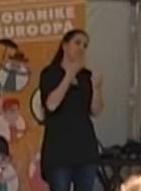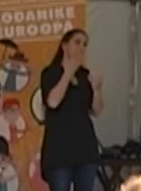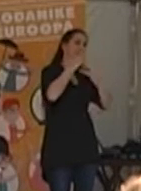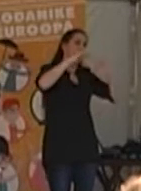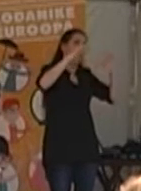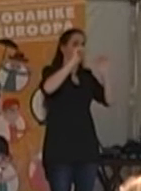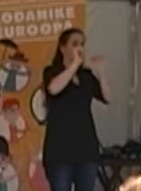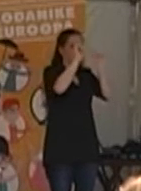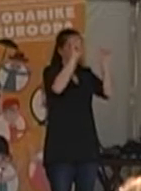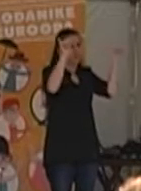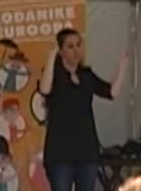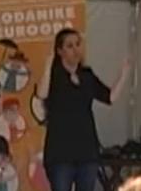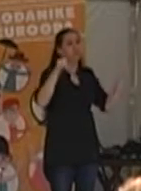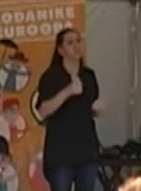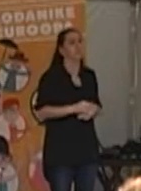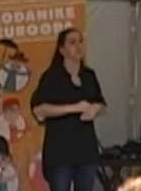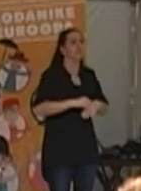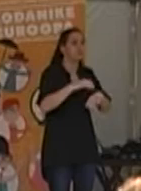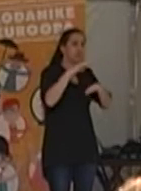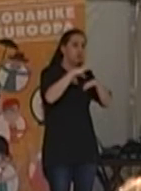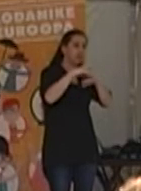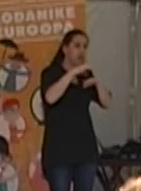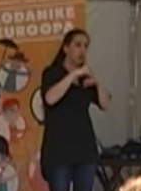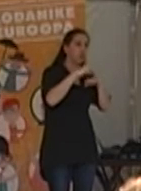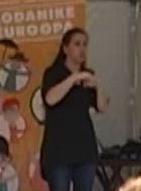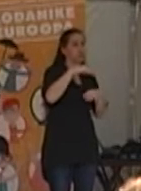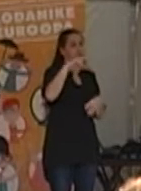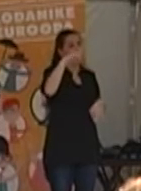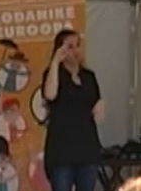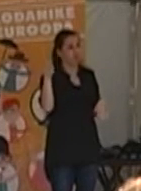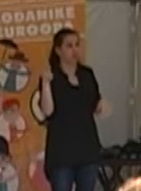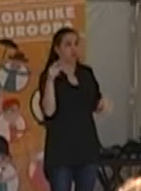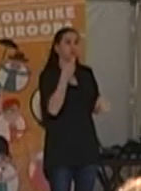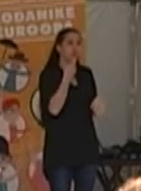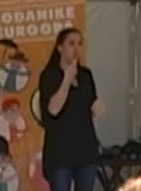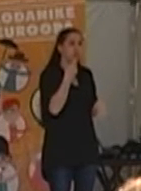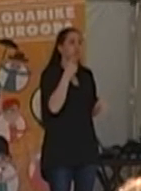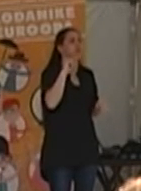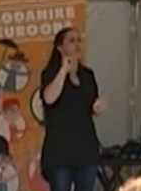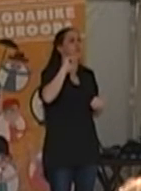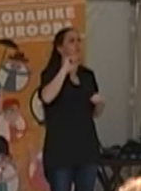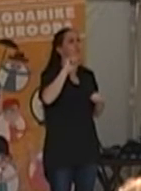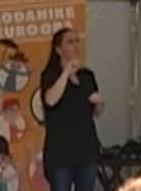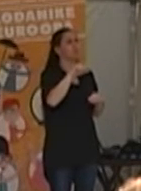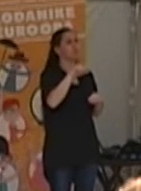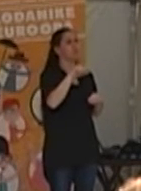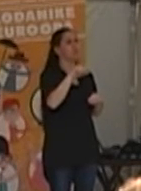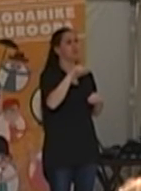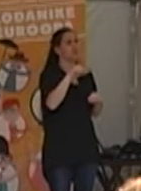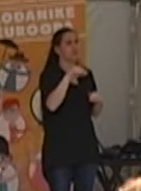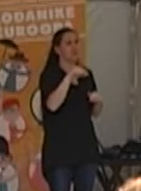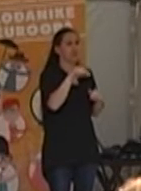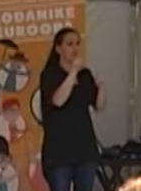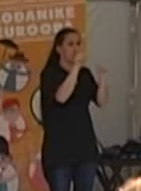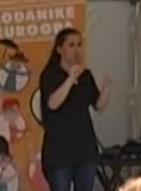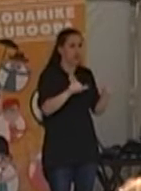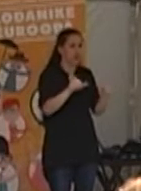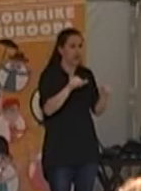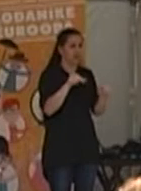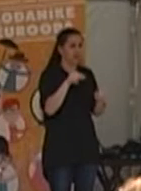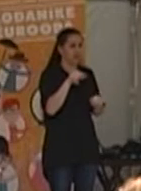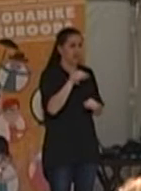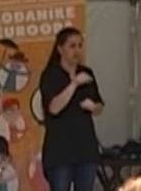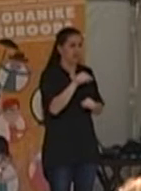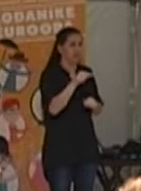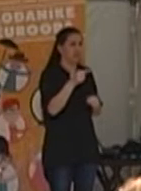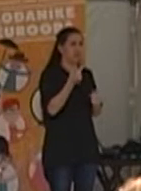in Sweden, in Denmark, in Norway, in Finland, that when we are talking about this model, this collective